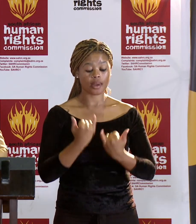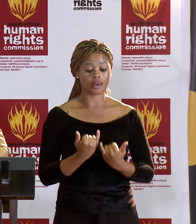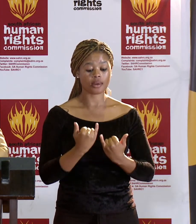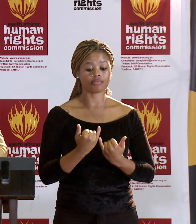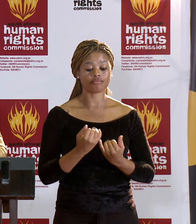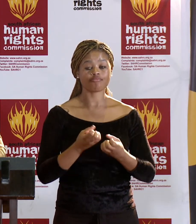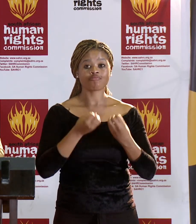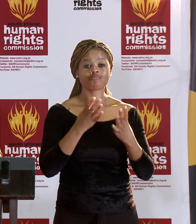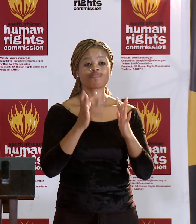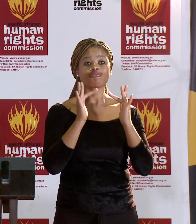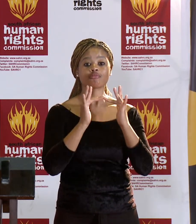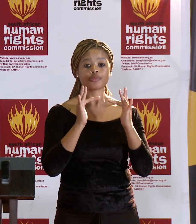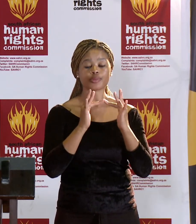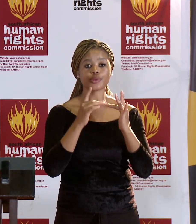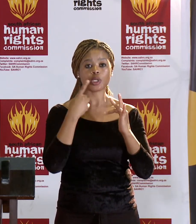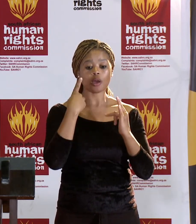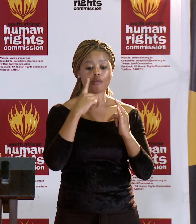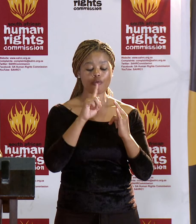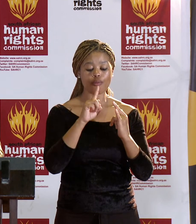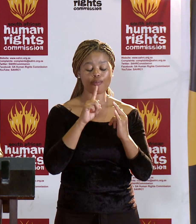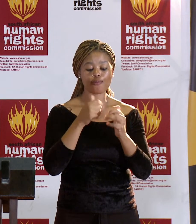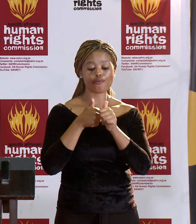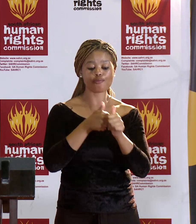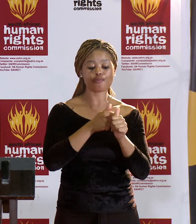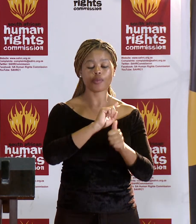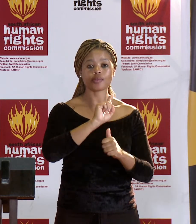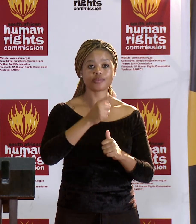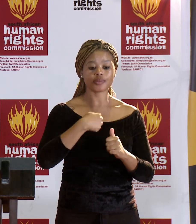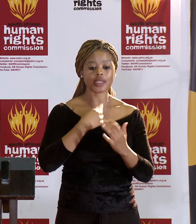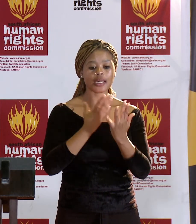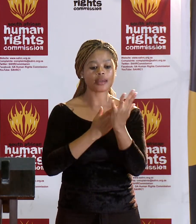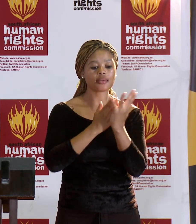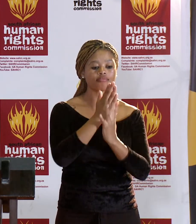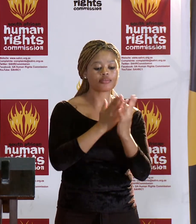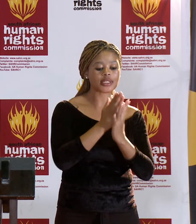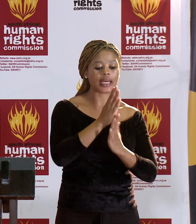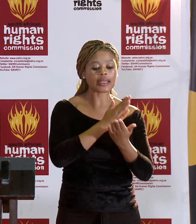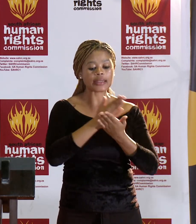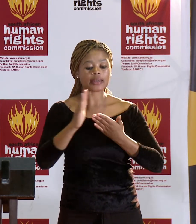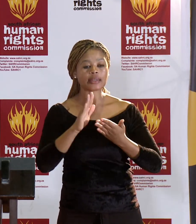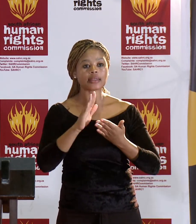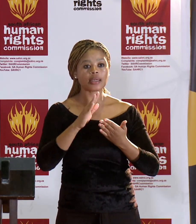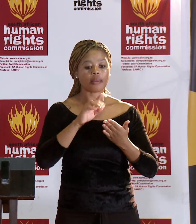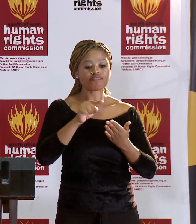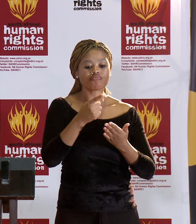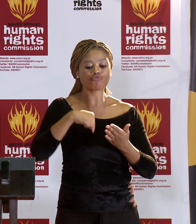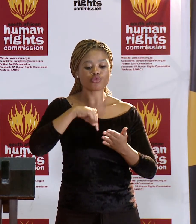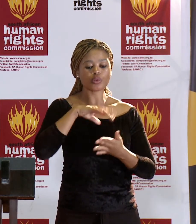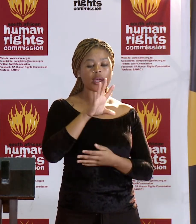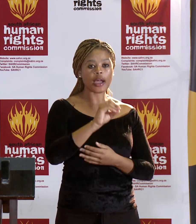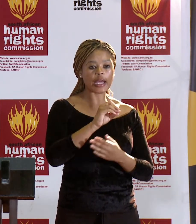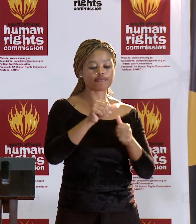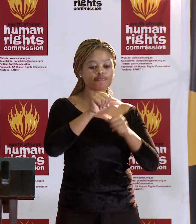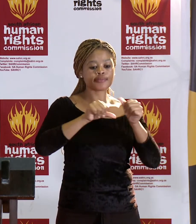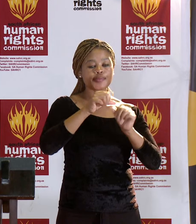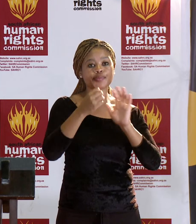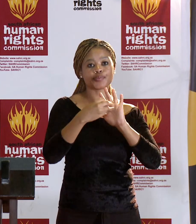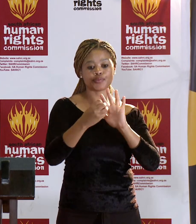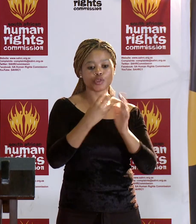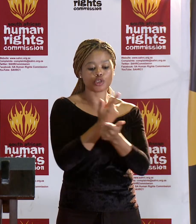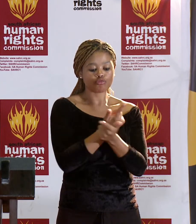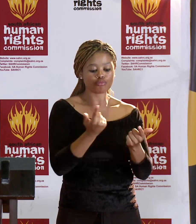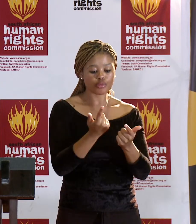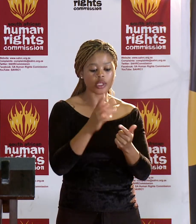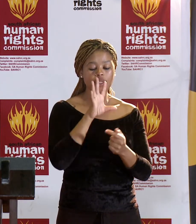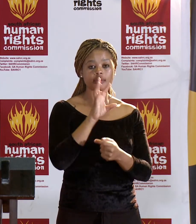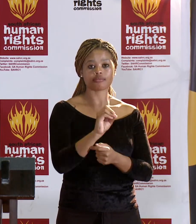the Commission if you'd like to follow us and access some of the material that we do have, including the social media that we are launching, the